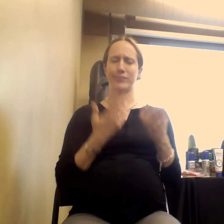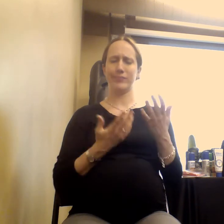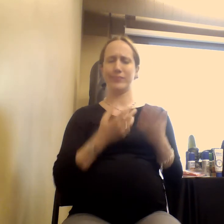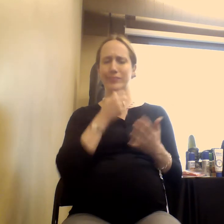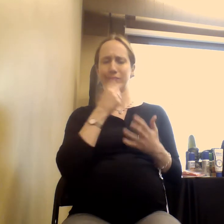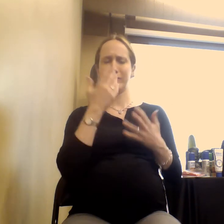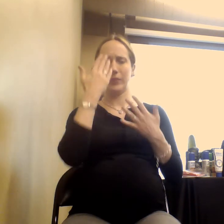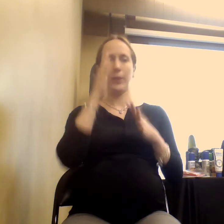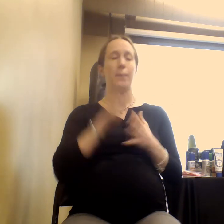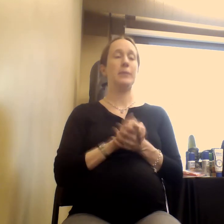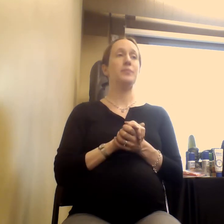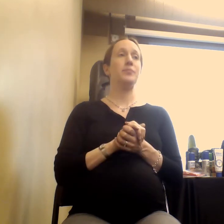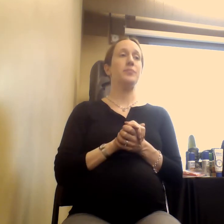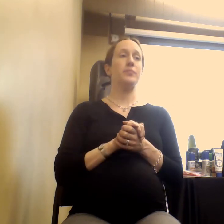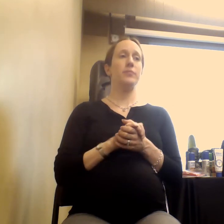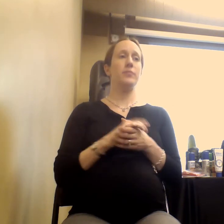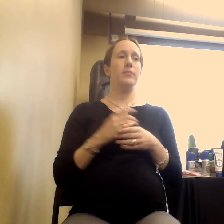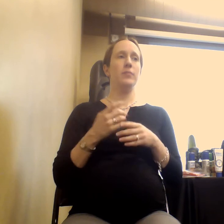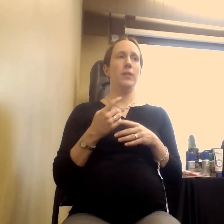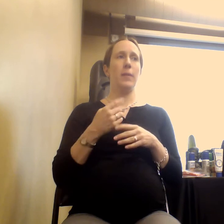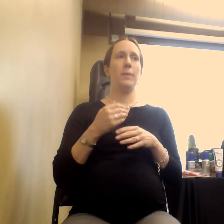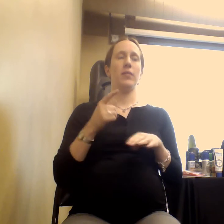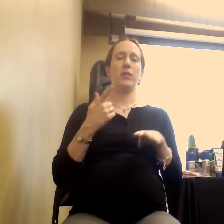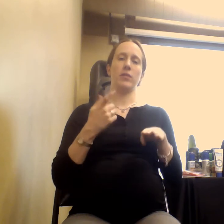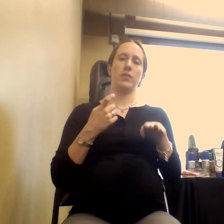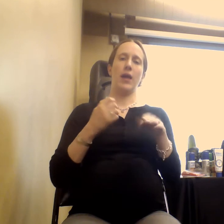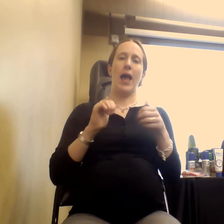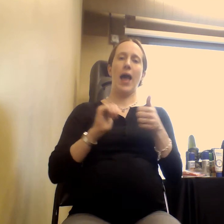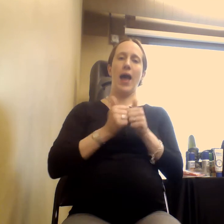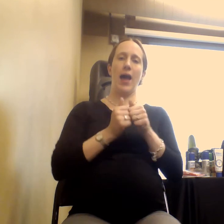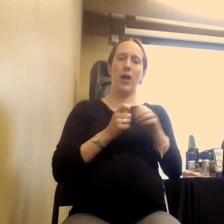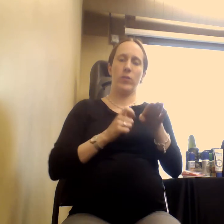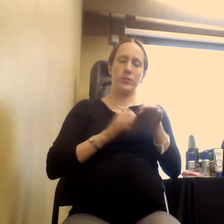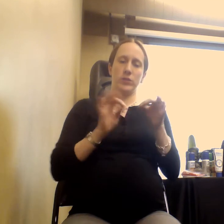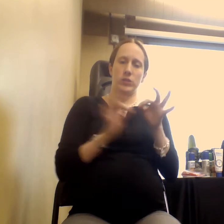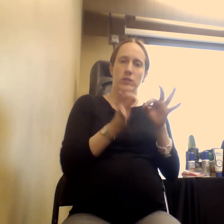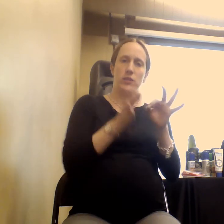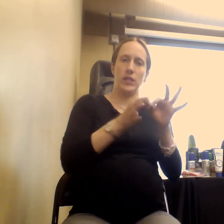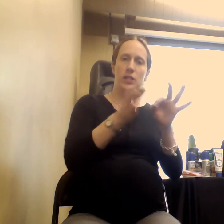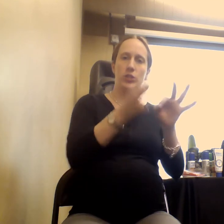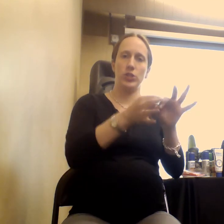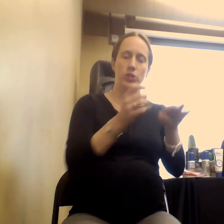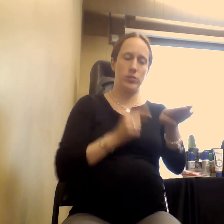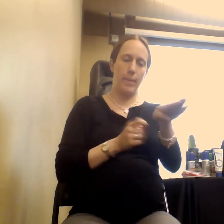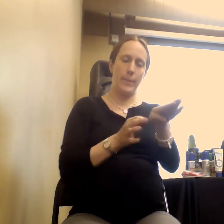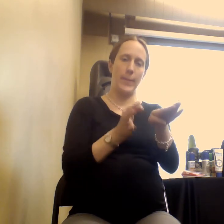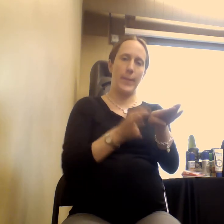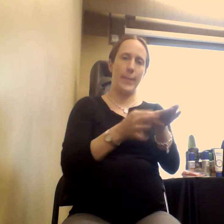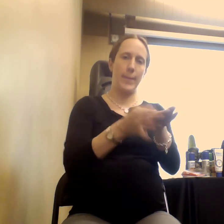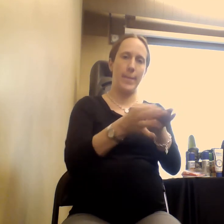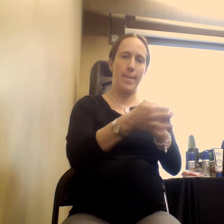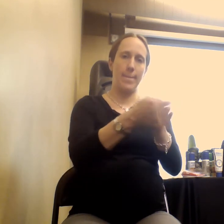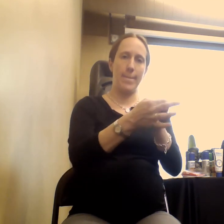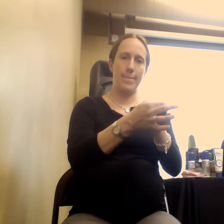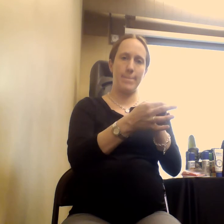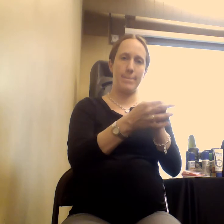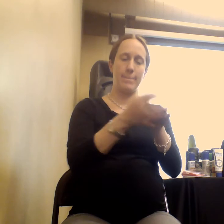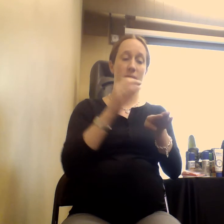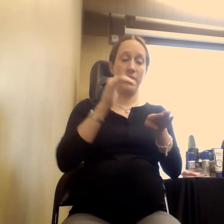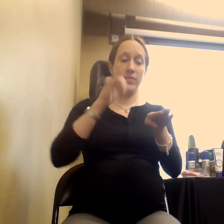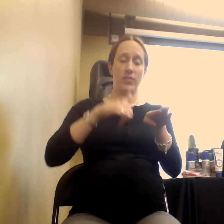the leather, okay? You can find a boot like this that works for you, go for it. But this boot, in order to do